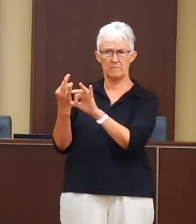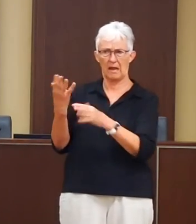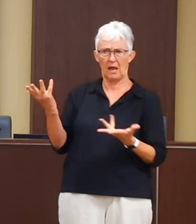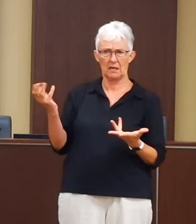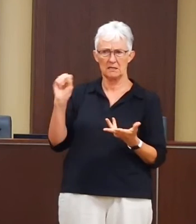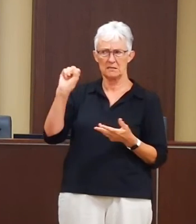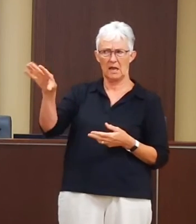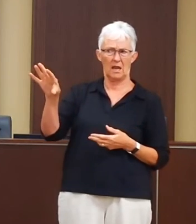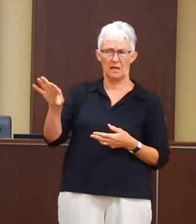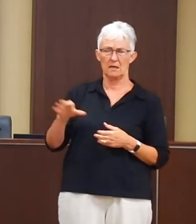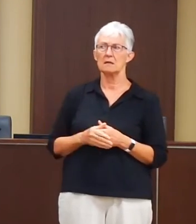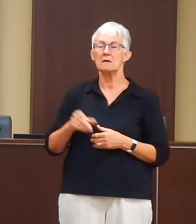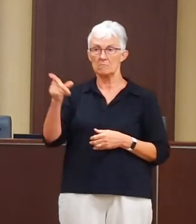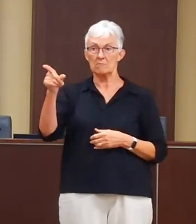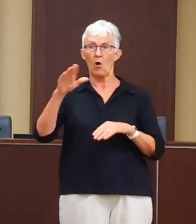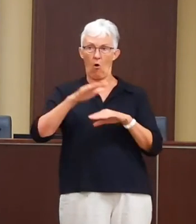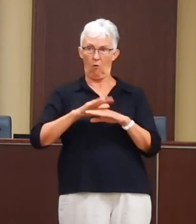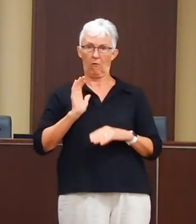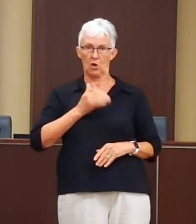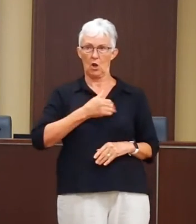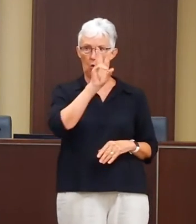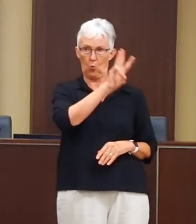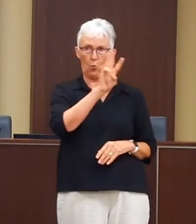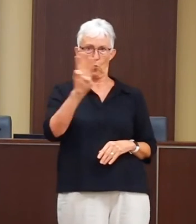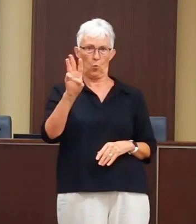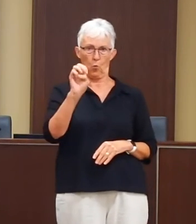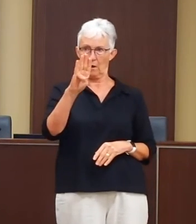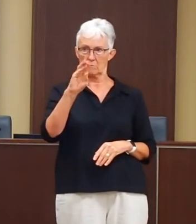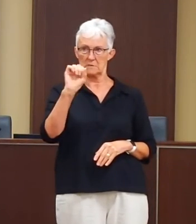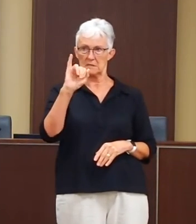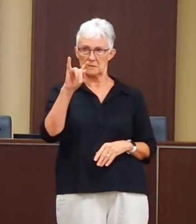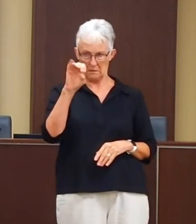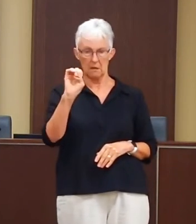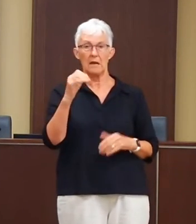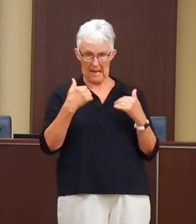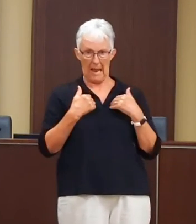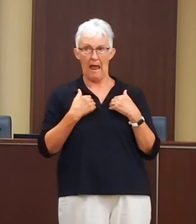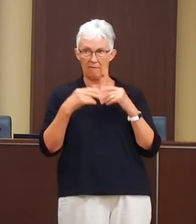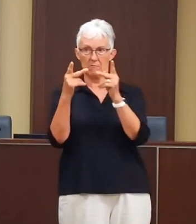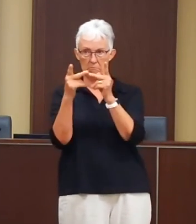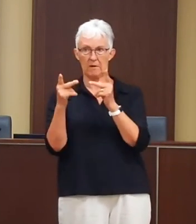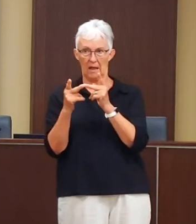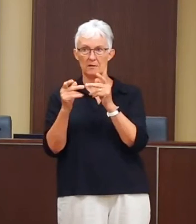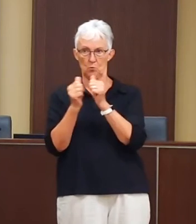There's a dedicated spot on the website for them to be able to produce the feedback. We'd love to hear from everybody.